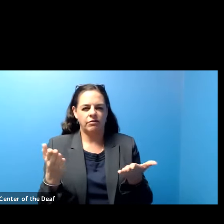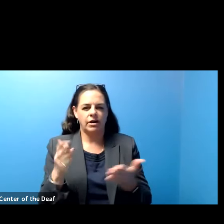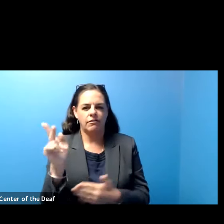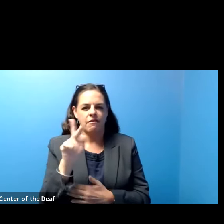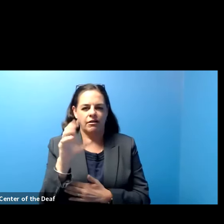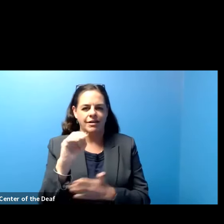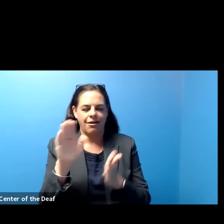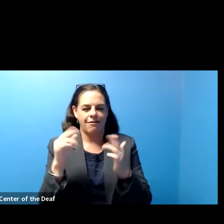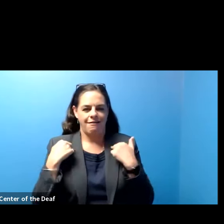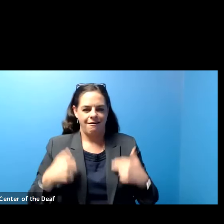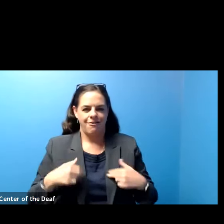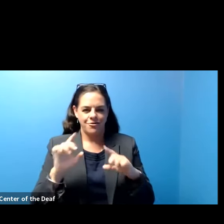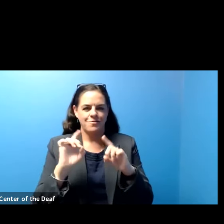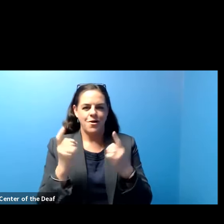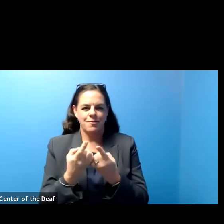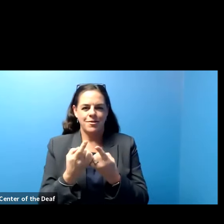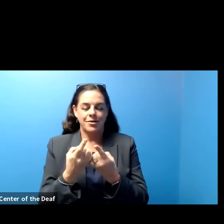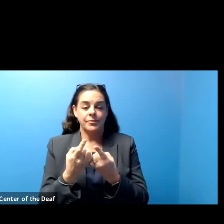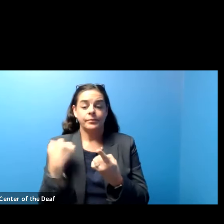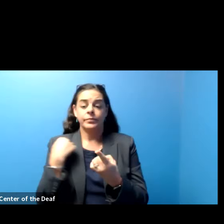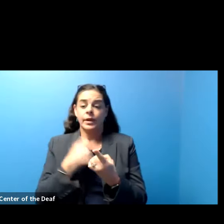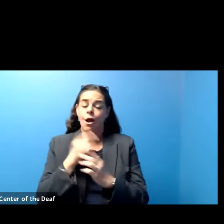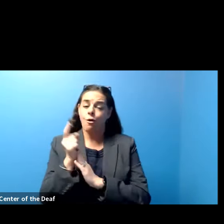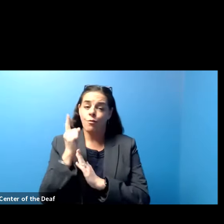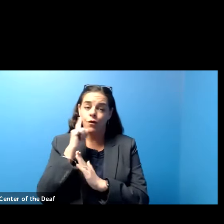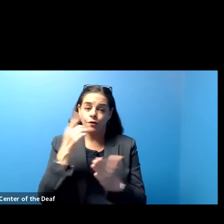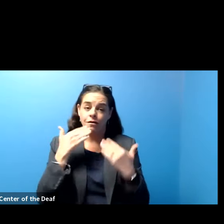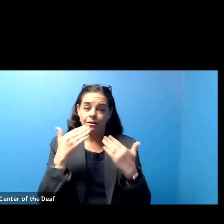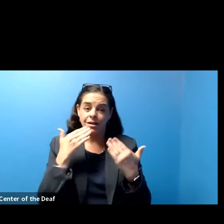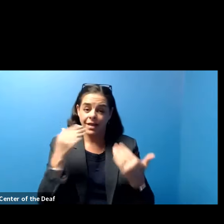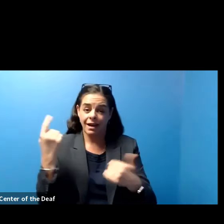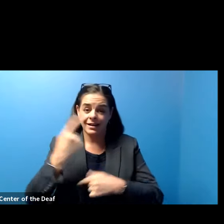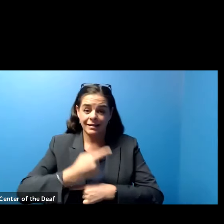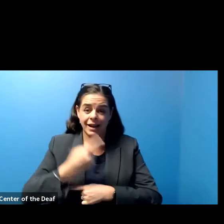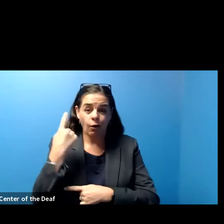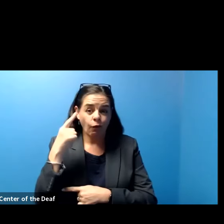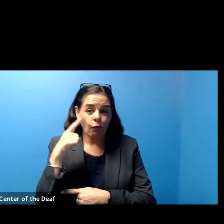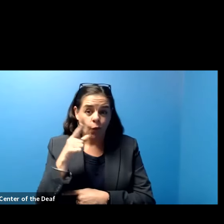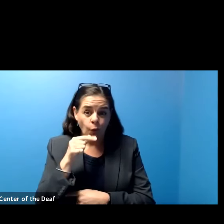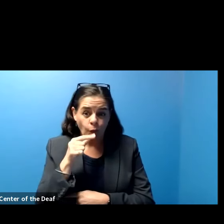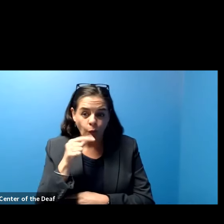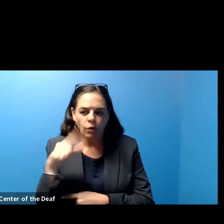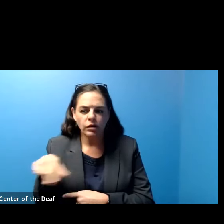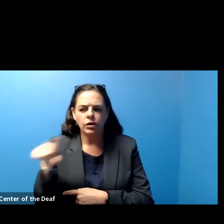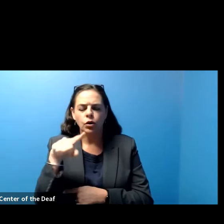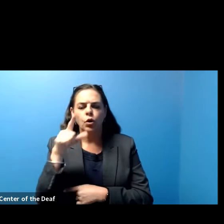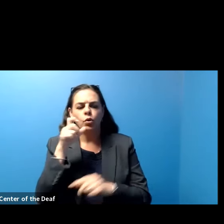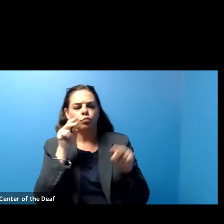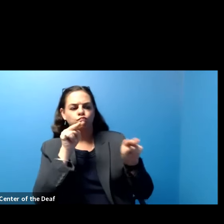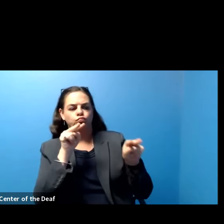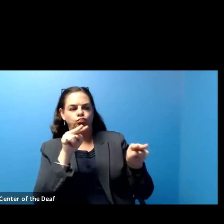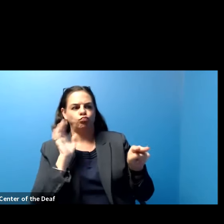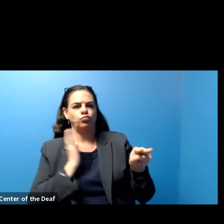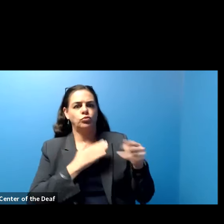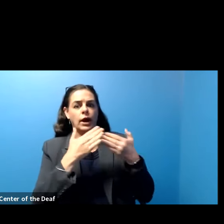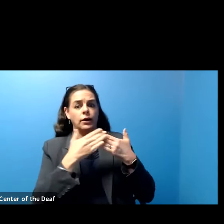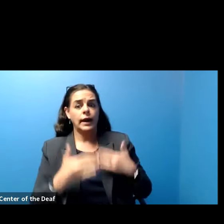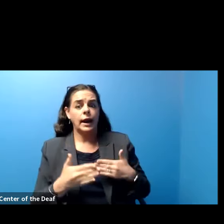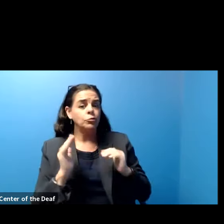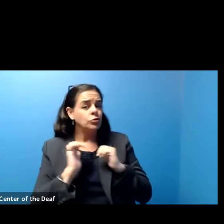Department. Our moment of gratitude is dedicated to the folks who are looking out for our neighbors by donating